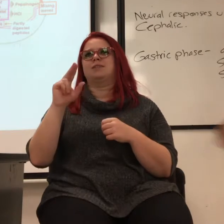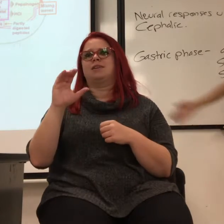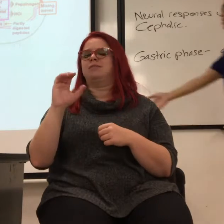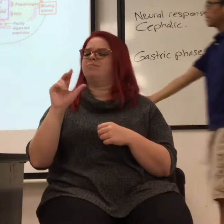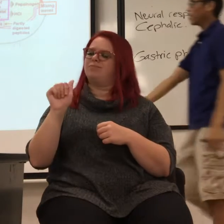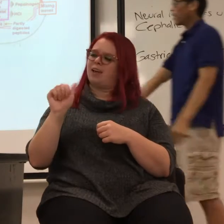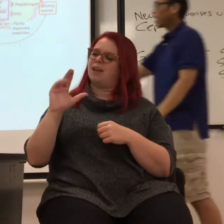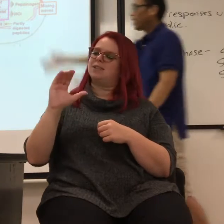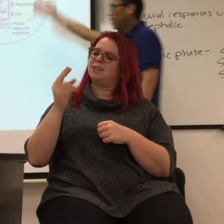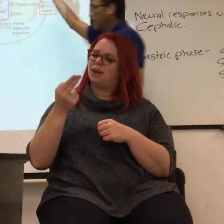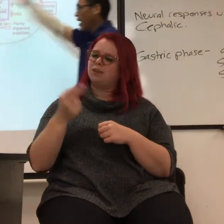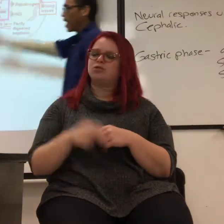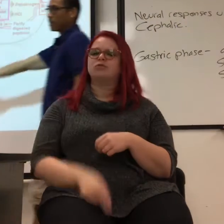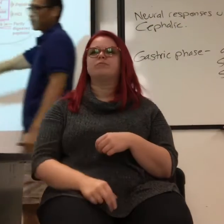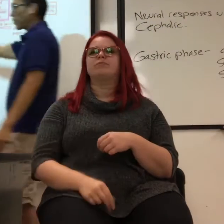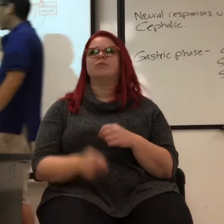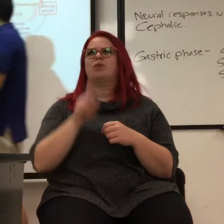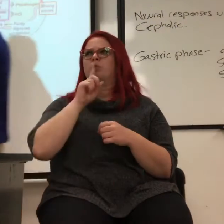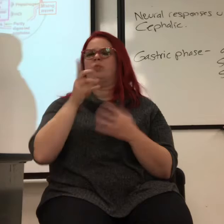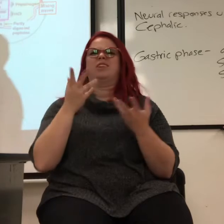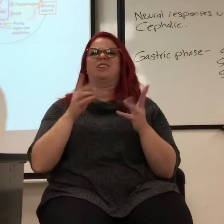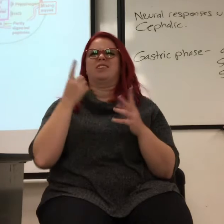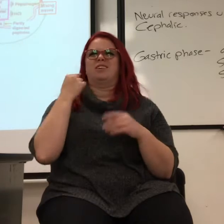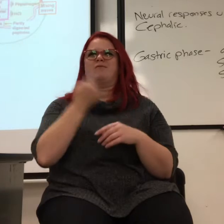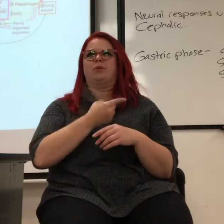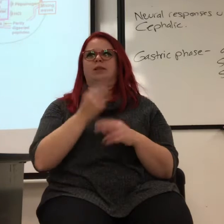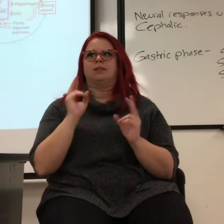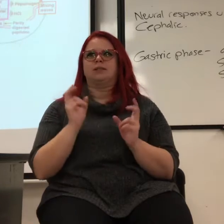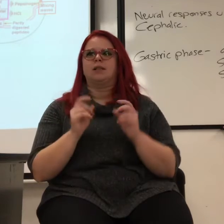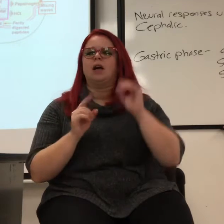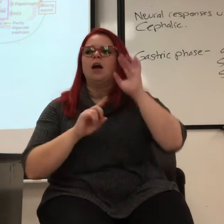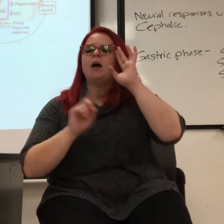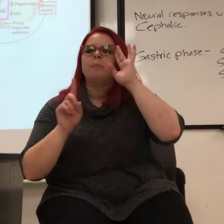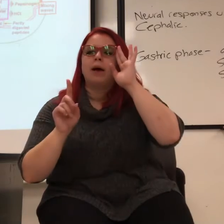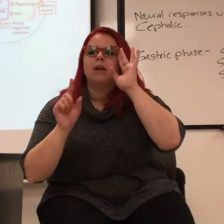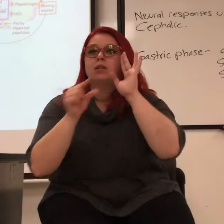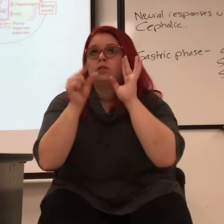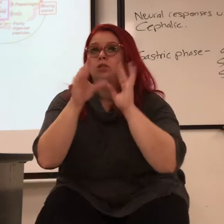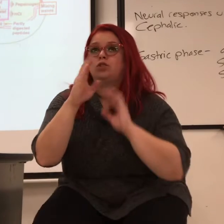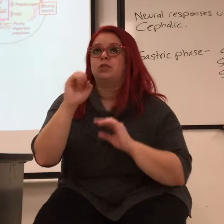Okay, that's basically all I had here. So those G cells, they're